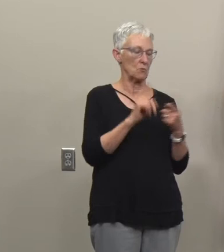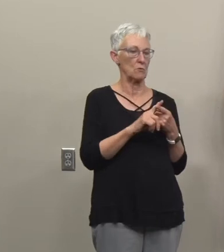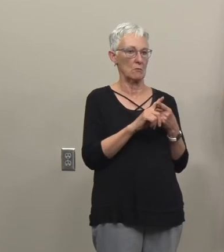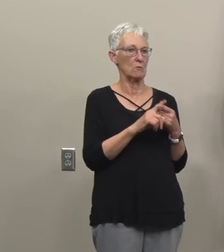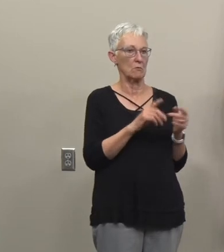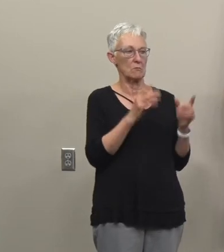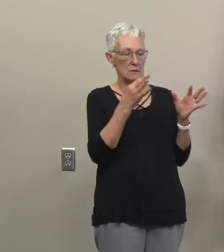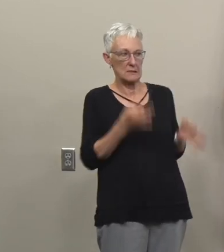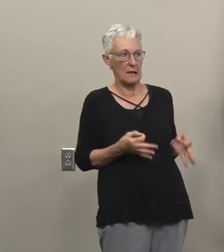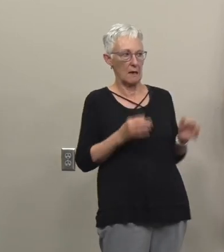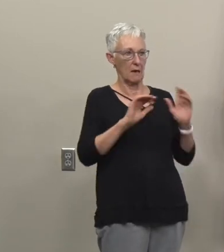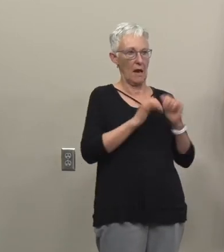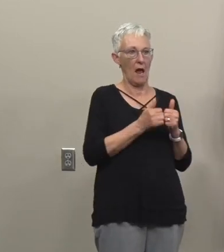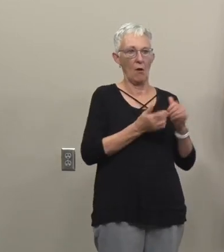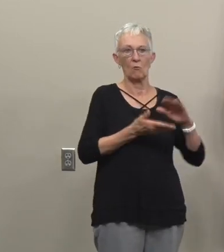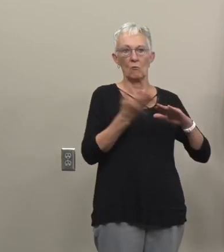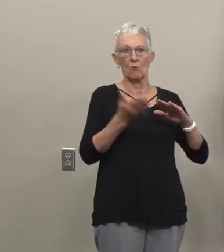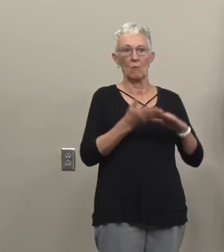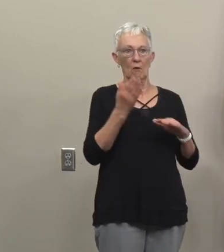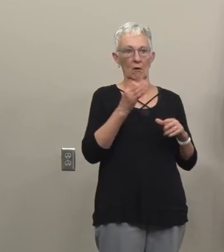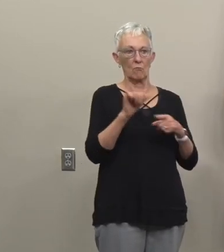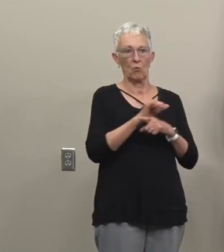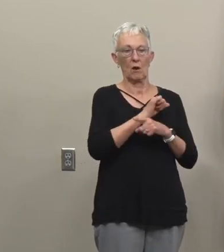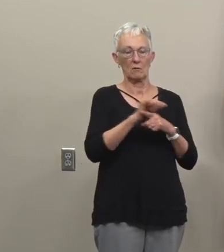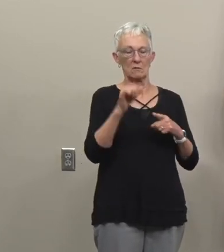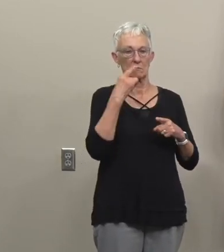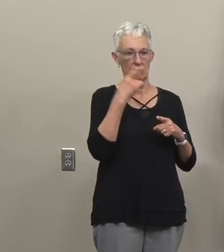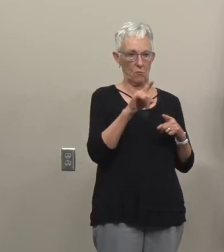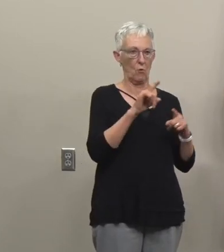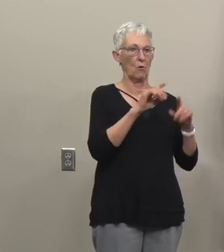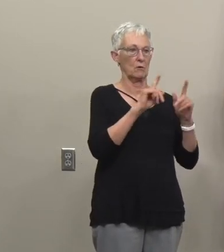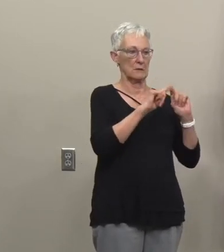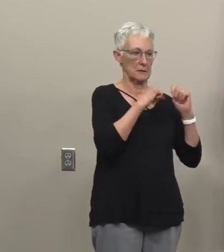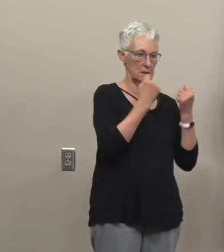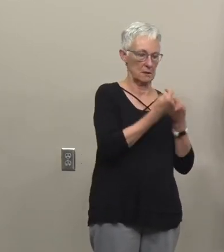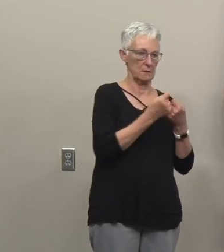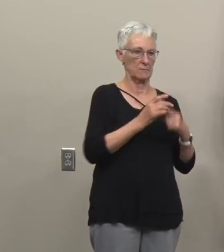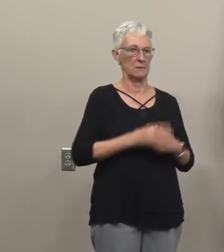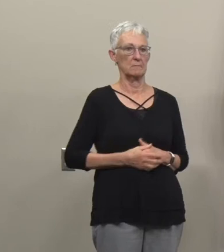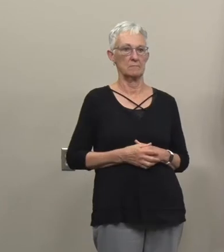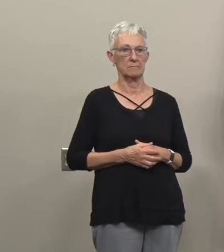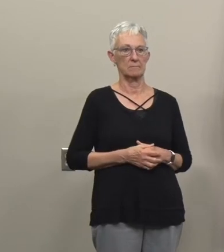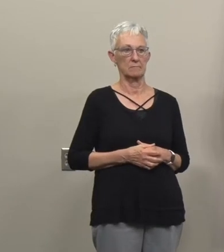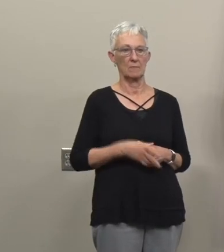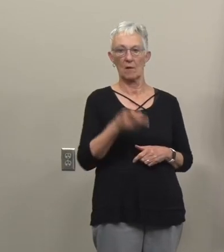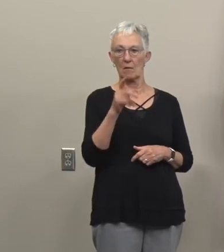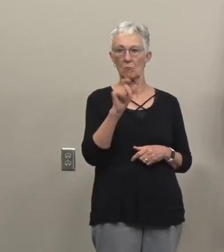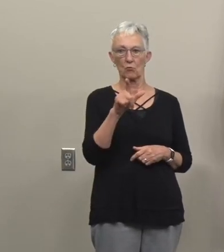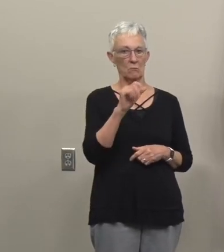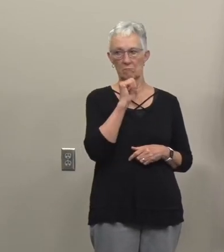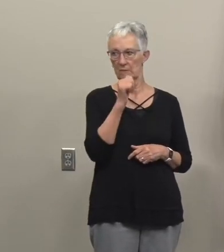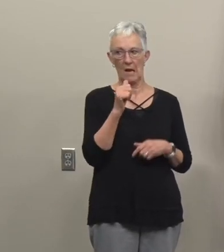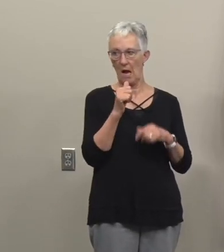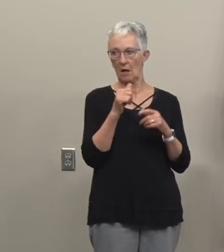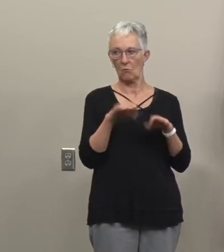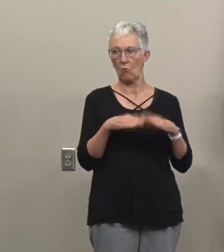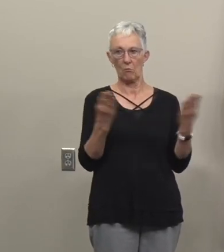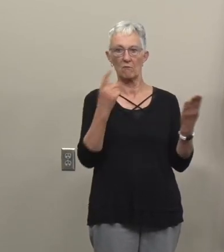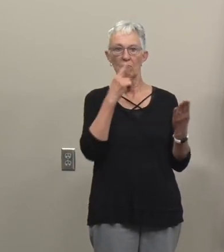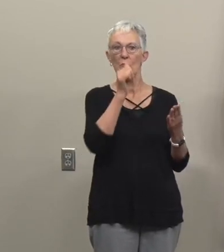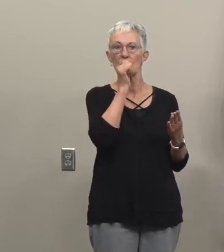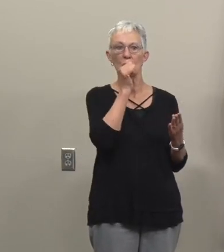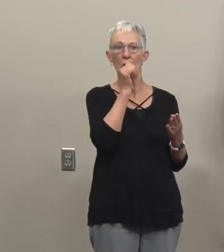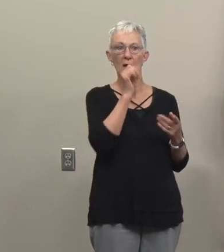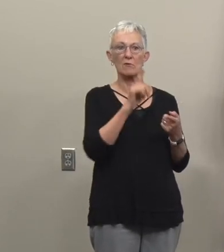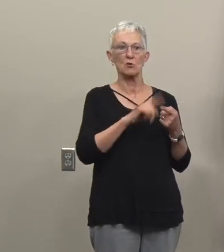and state guidelines for operating. Pools will not be available for private rental events this year. The decision on whether to